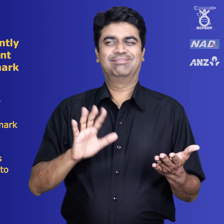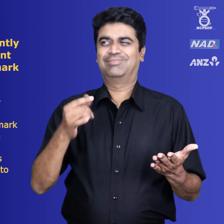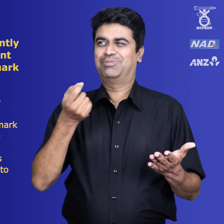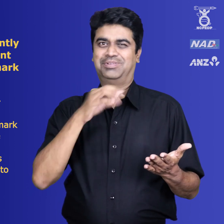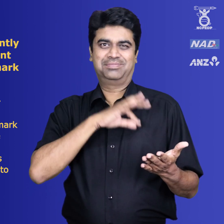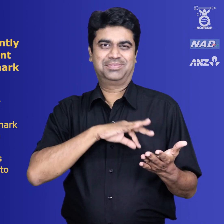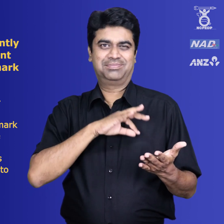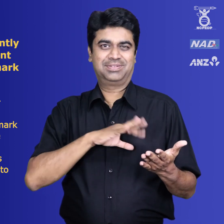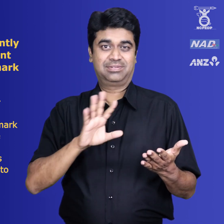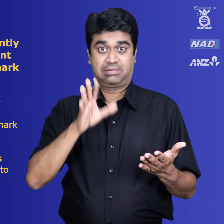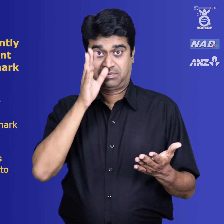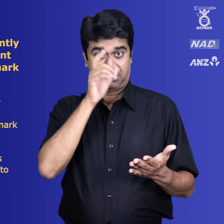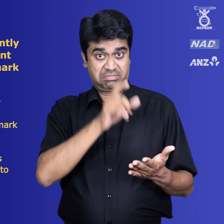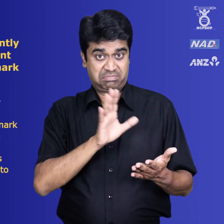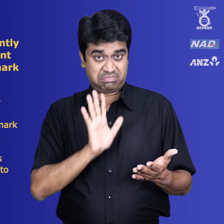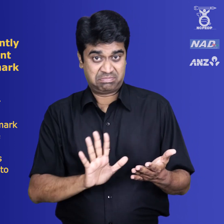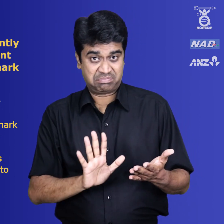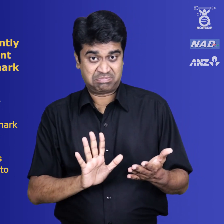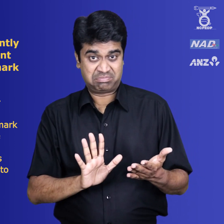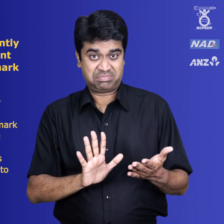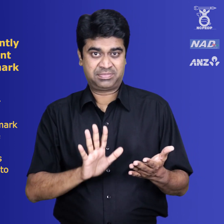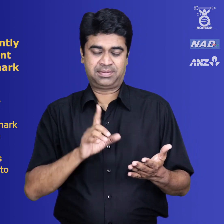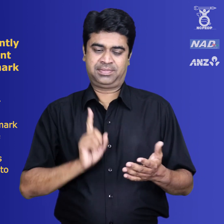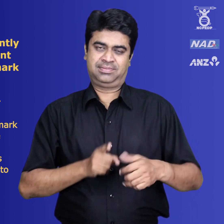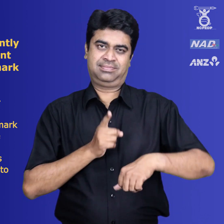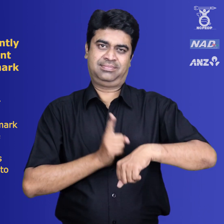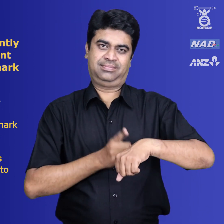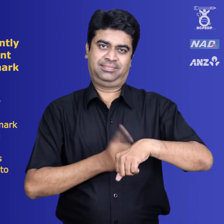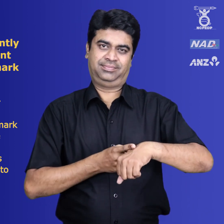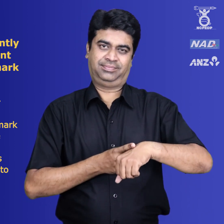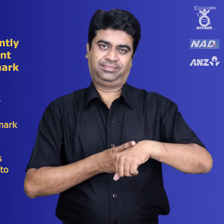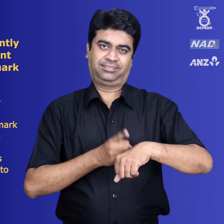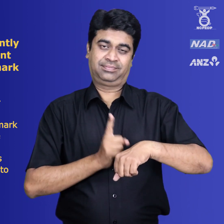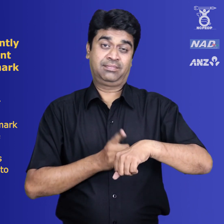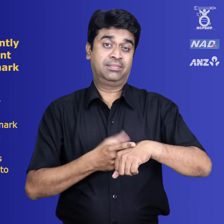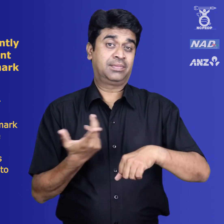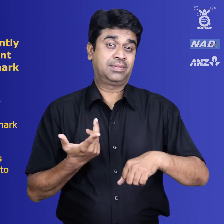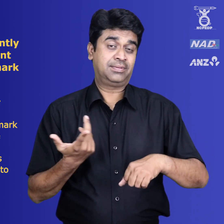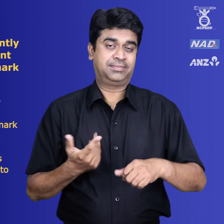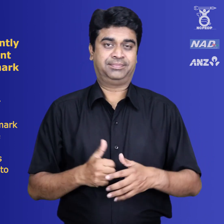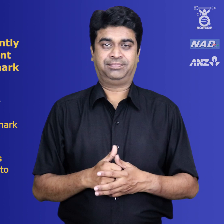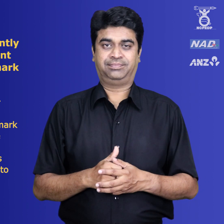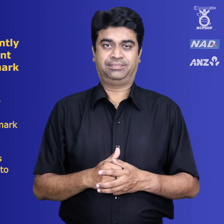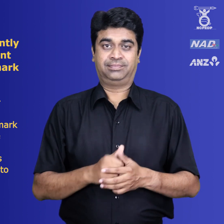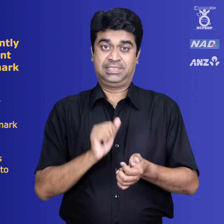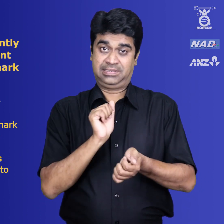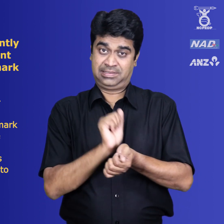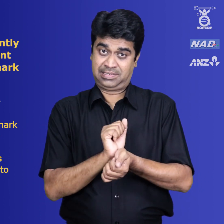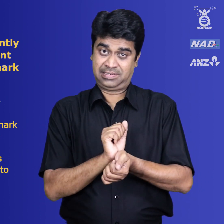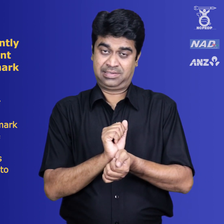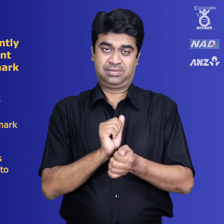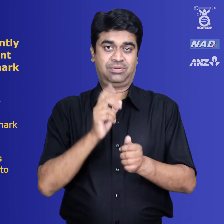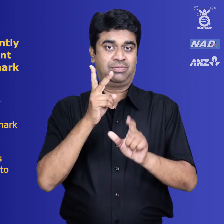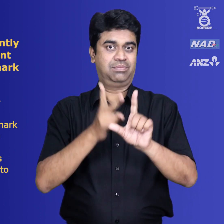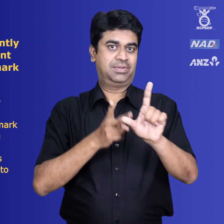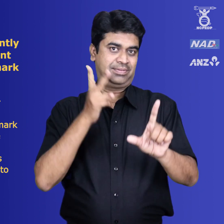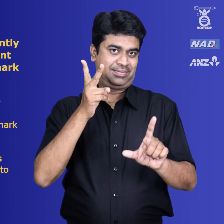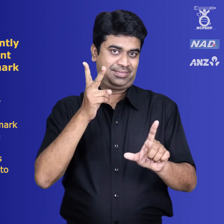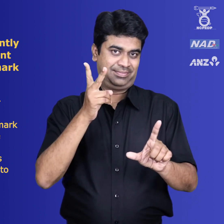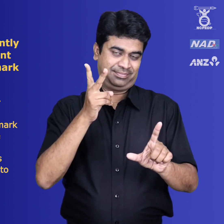disabilities shall be punishable with imprisonment for a term which may extend to 2 years, or with fine which